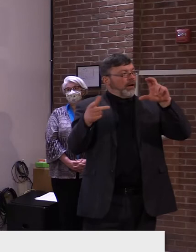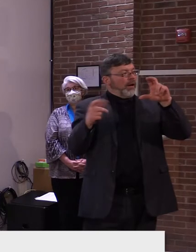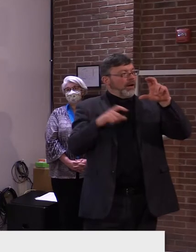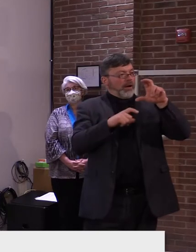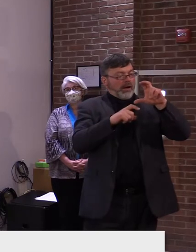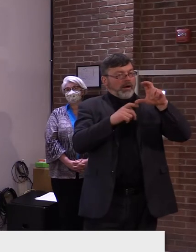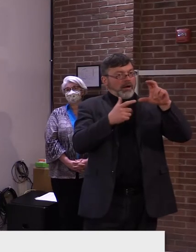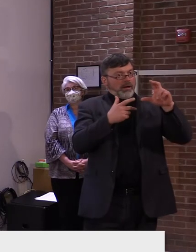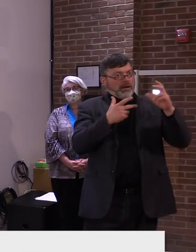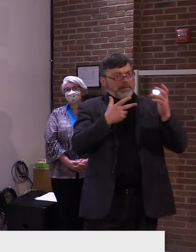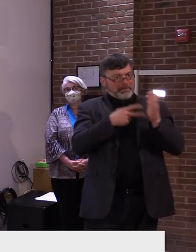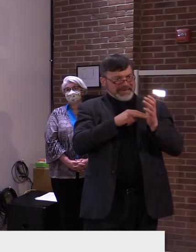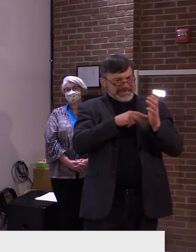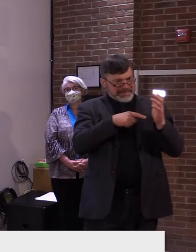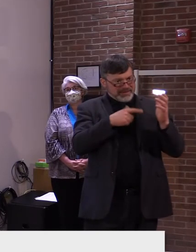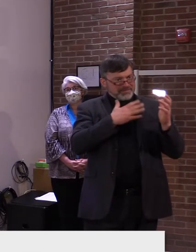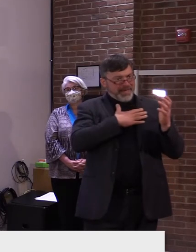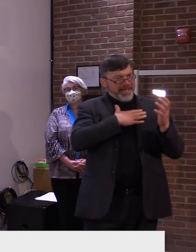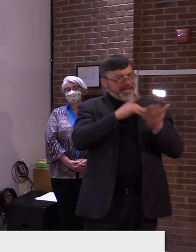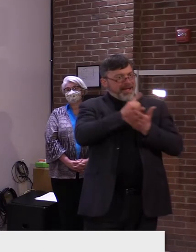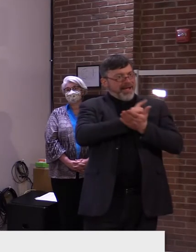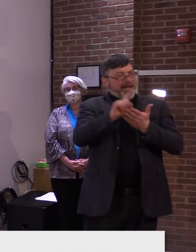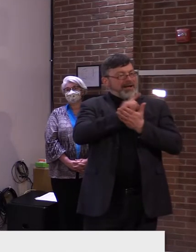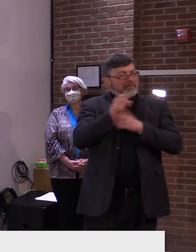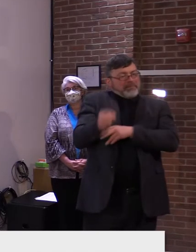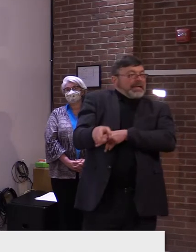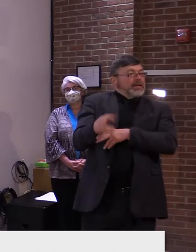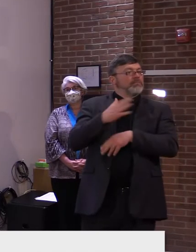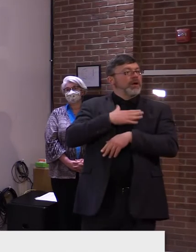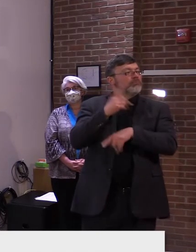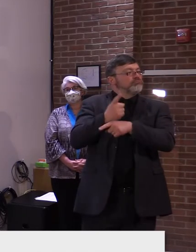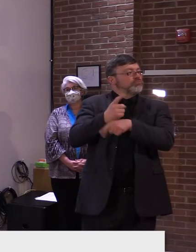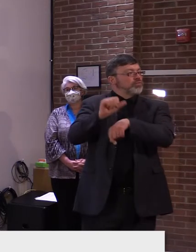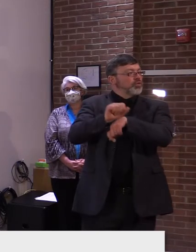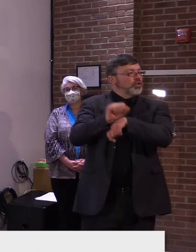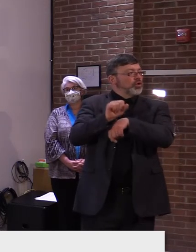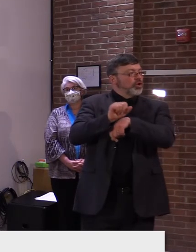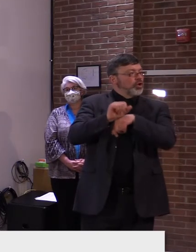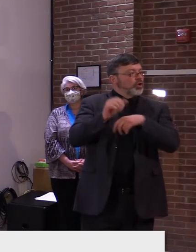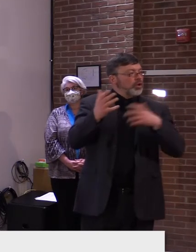unemployment benefits, which are, you know, the federal program is going through September. So,